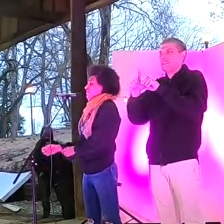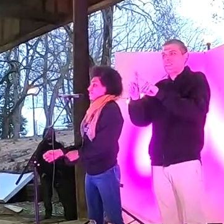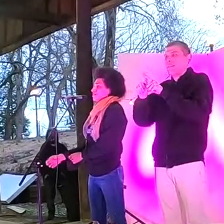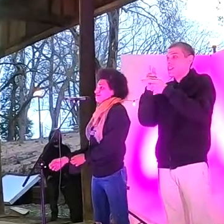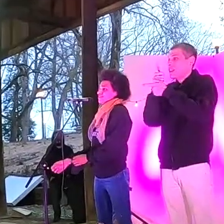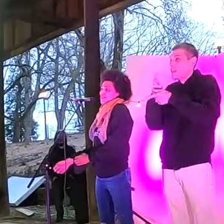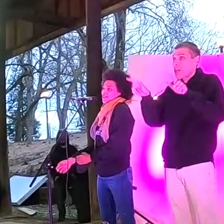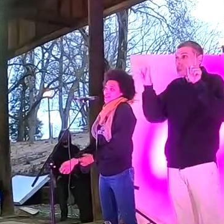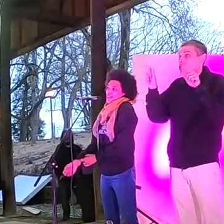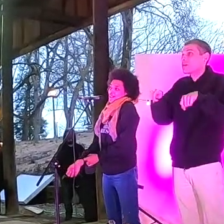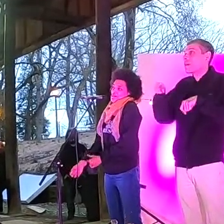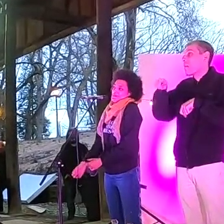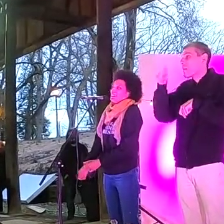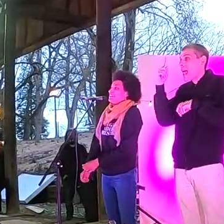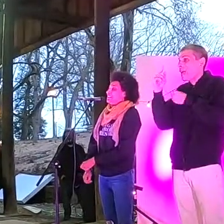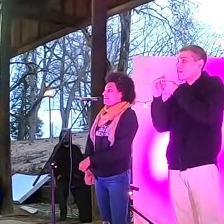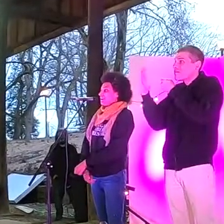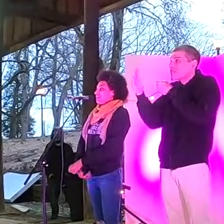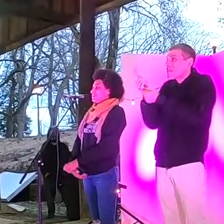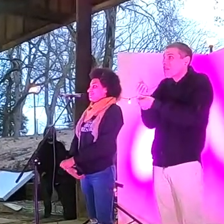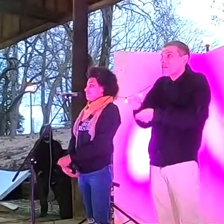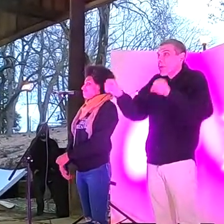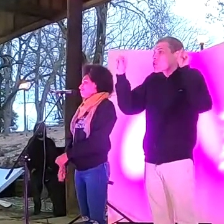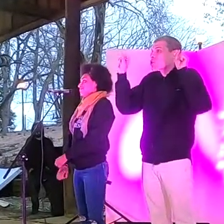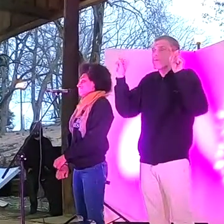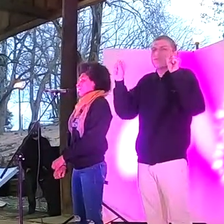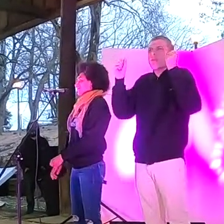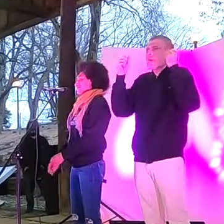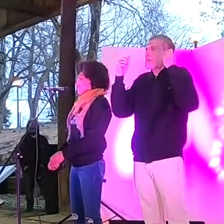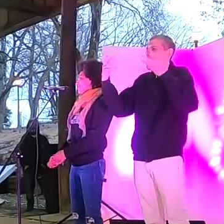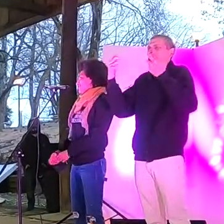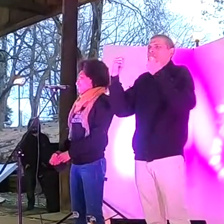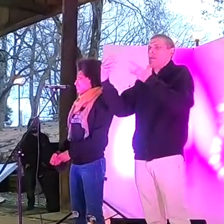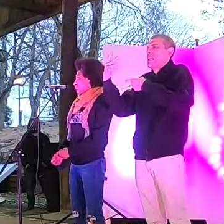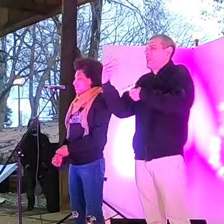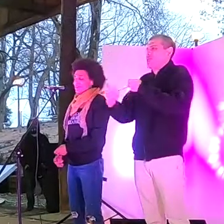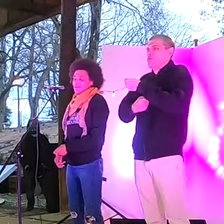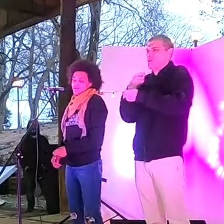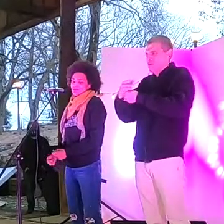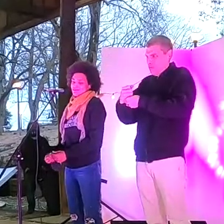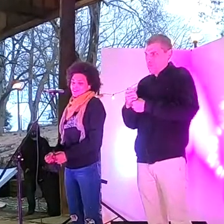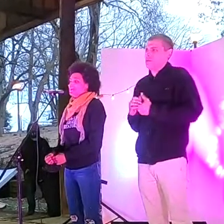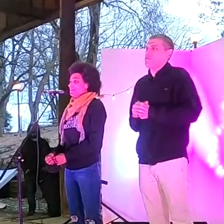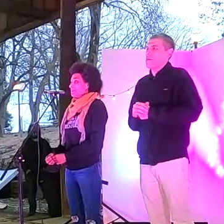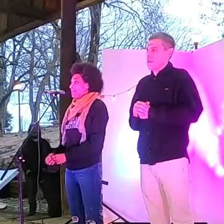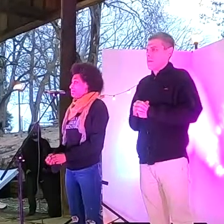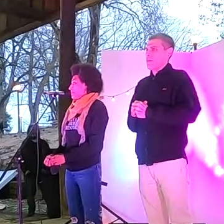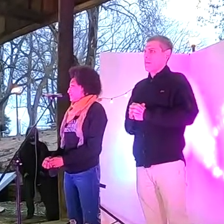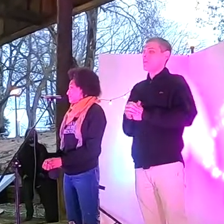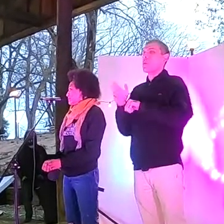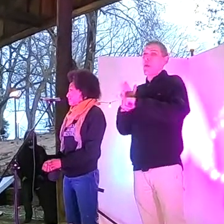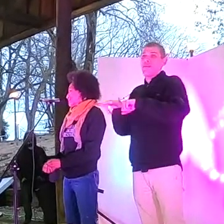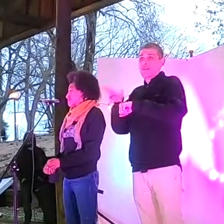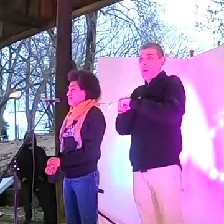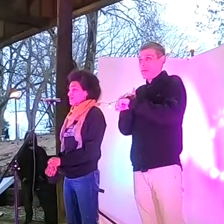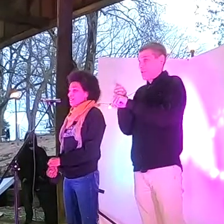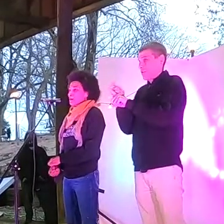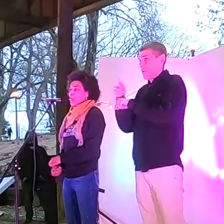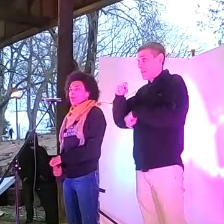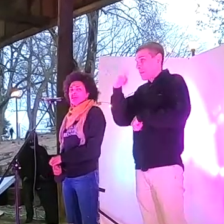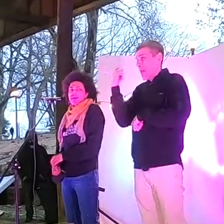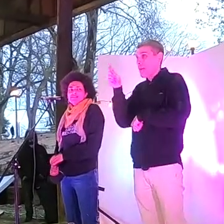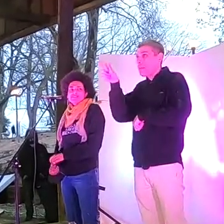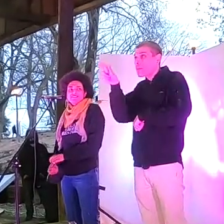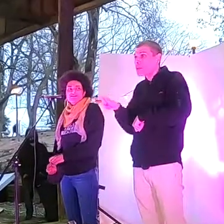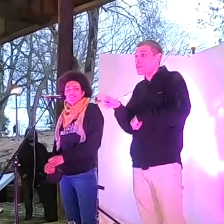Black liberation for many decades, obviously just in terms of living and being a Black